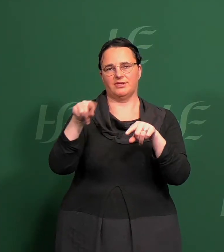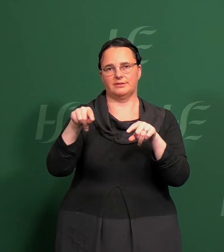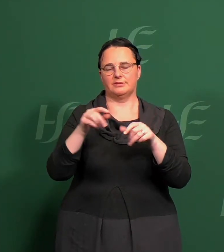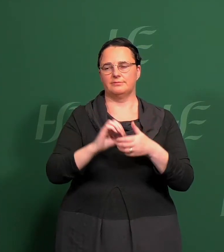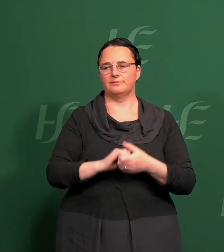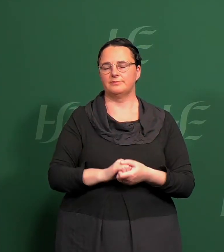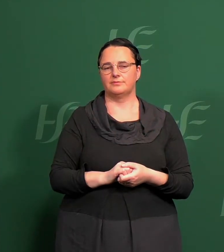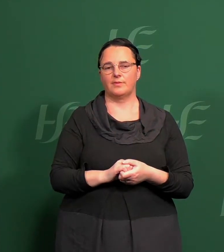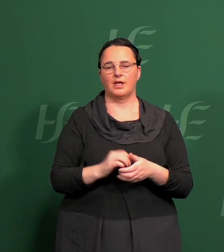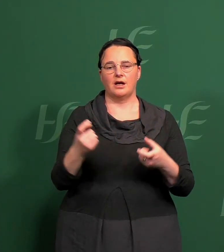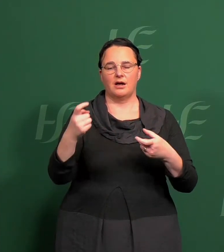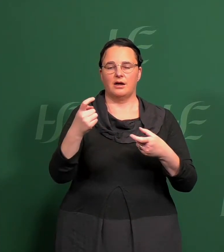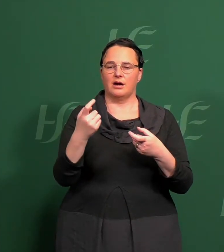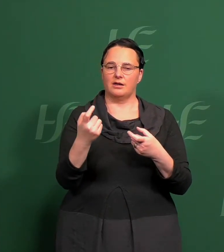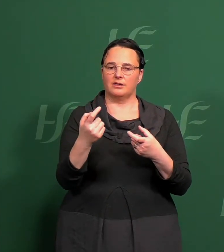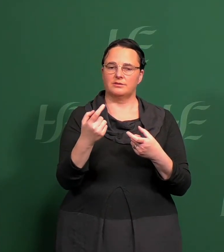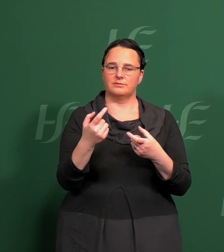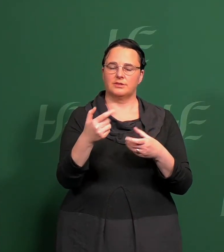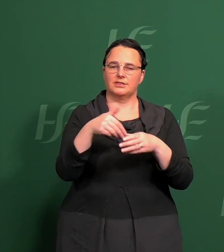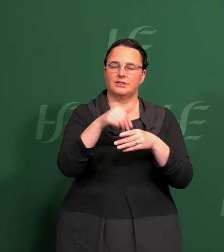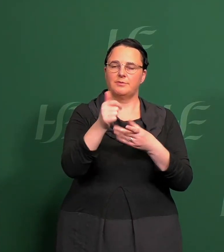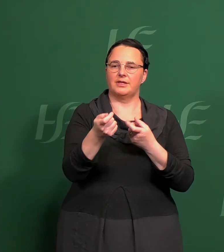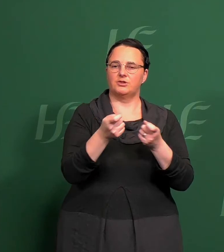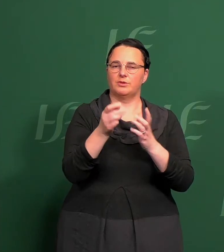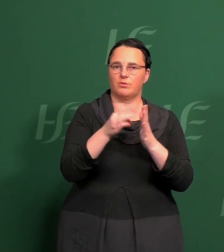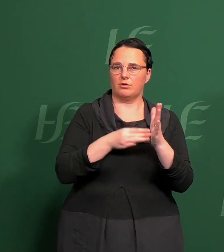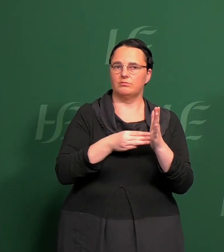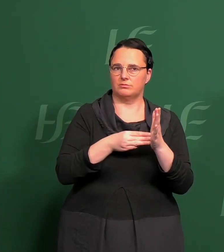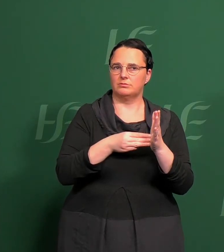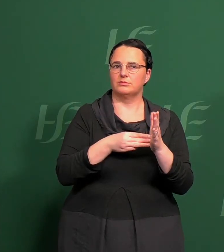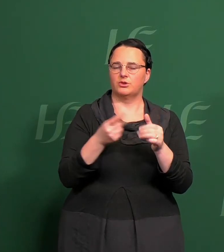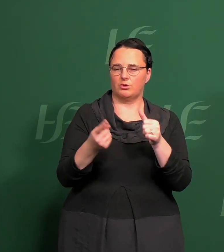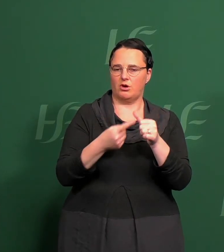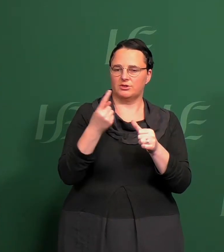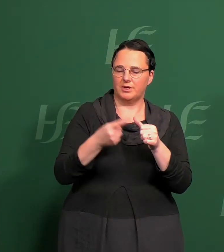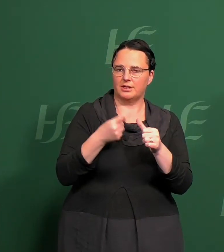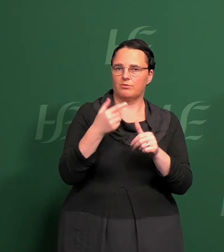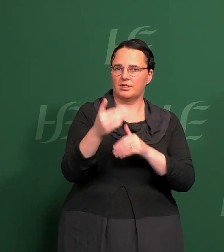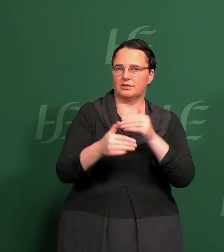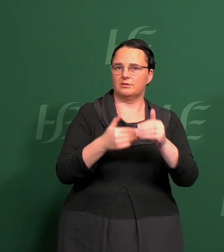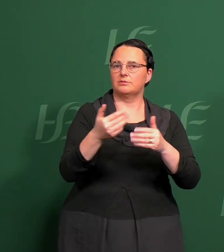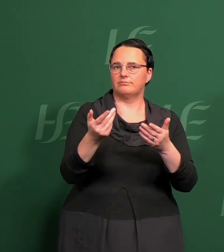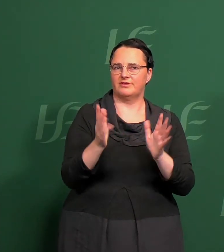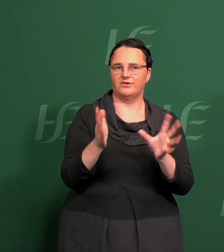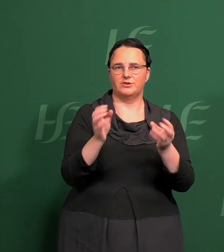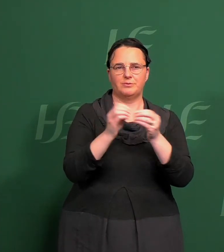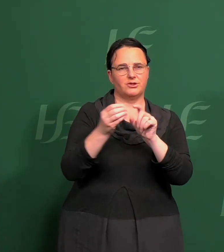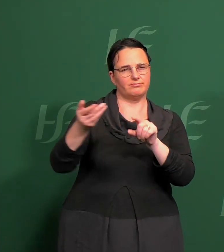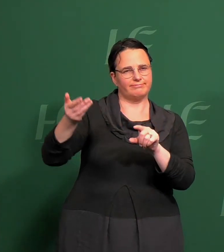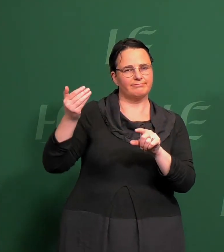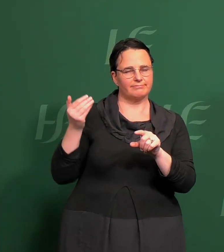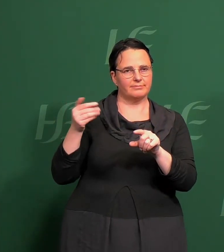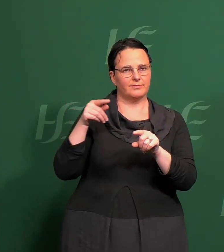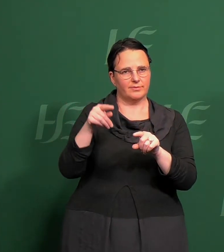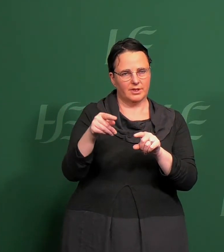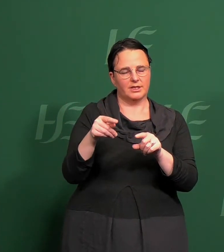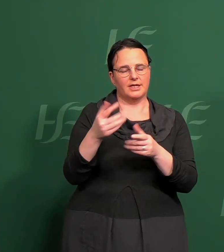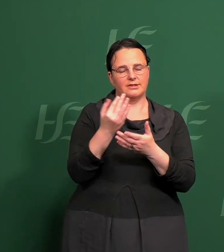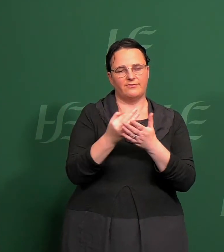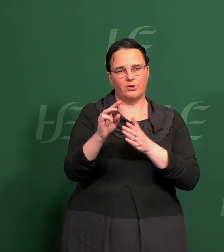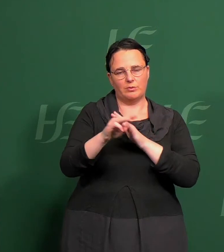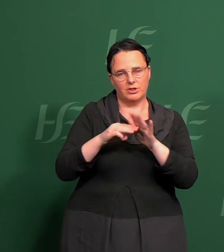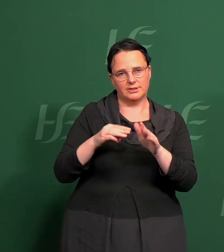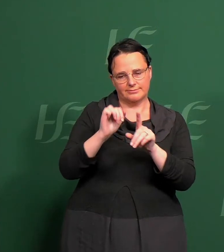Our contact management programme has also increased capacity through automation processes we would have outlined before and indeed over the last few